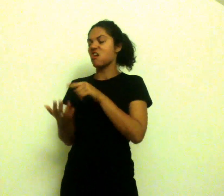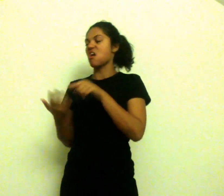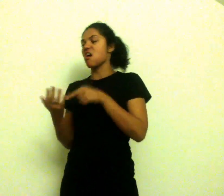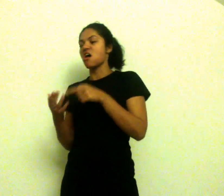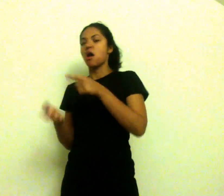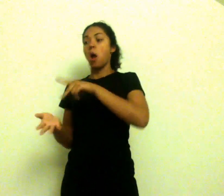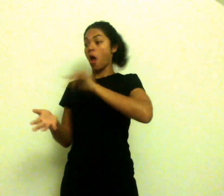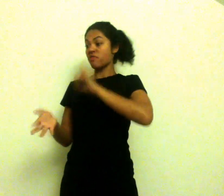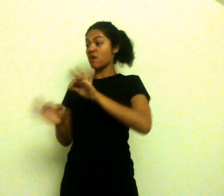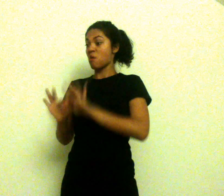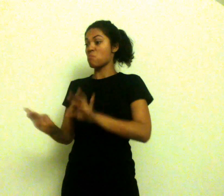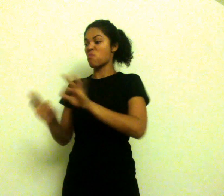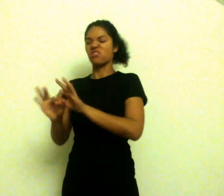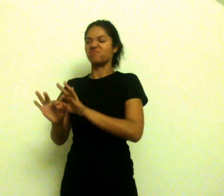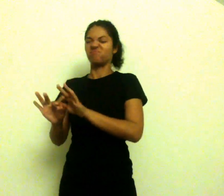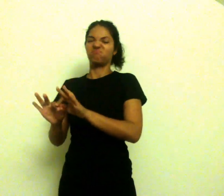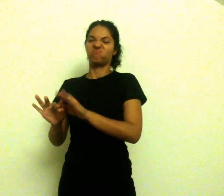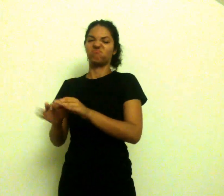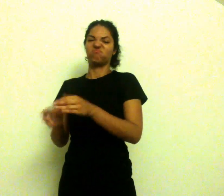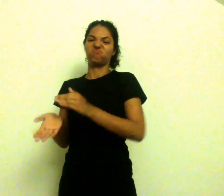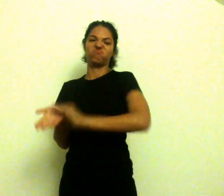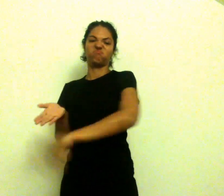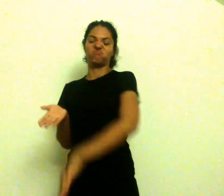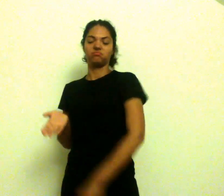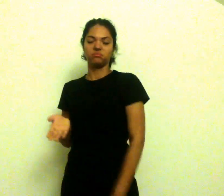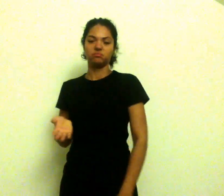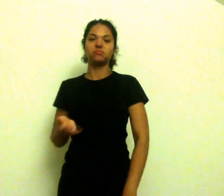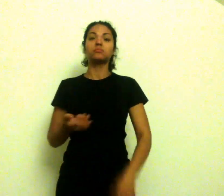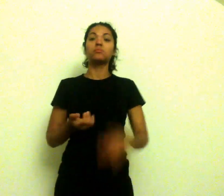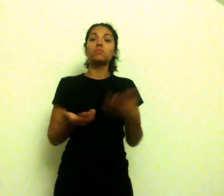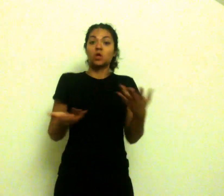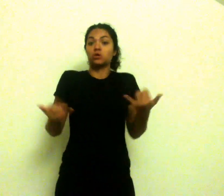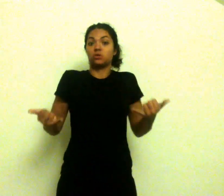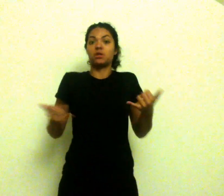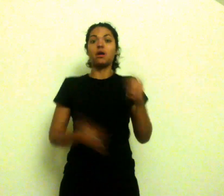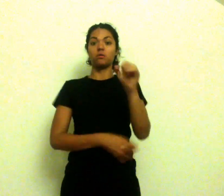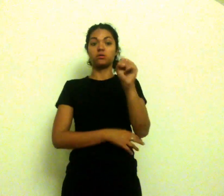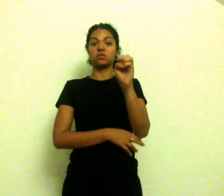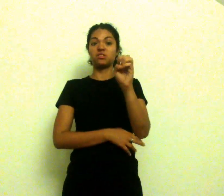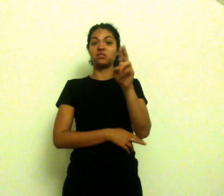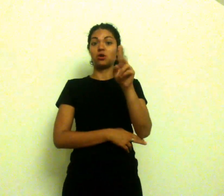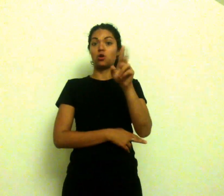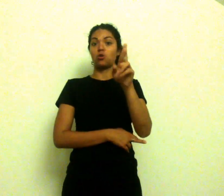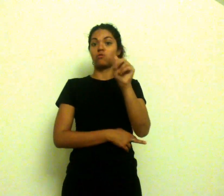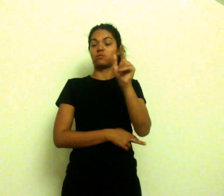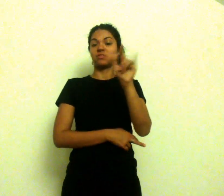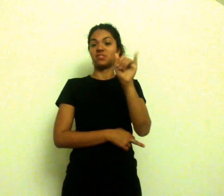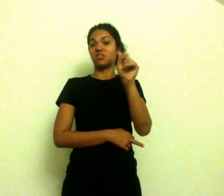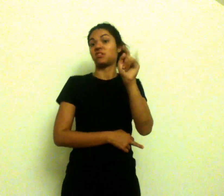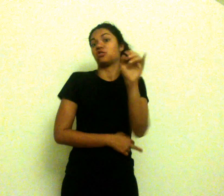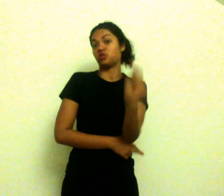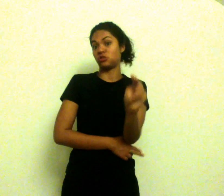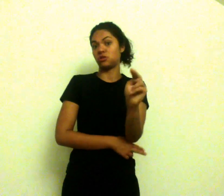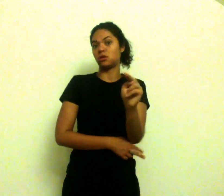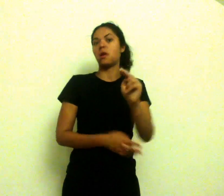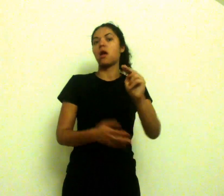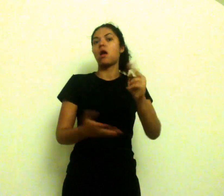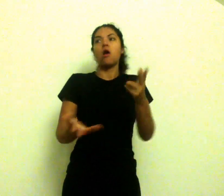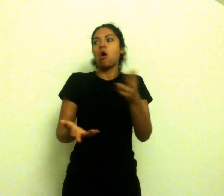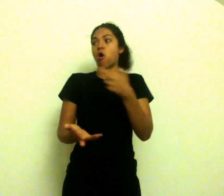the process by which religious ideas, institutions, and interpretations have lost their social significance. There's